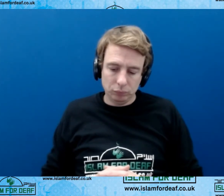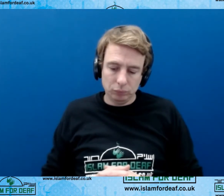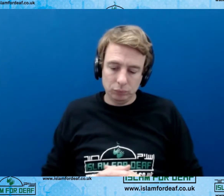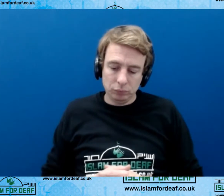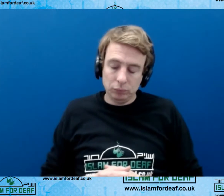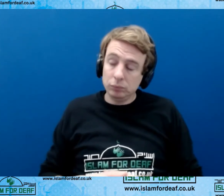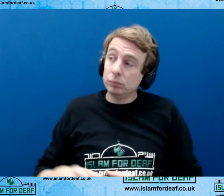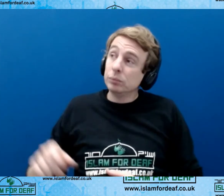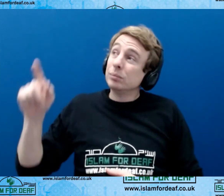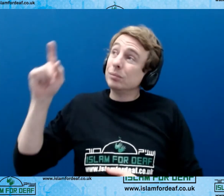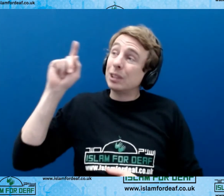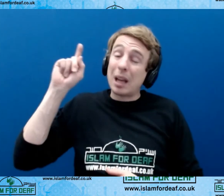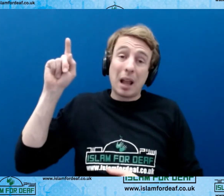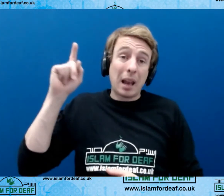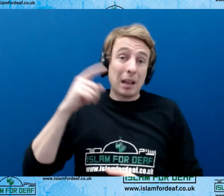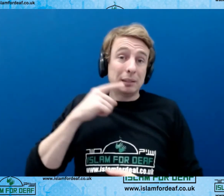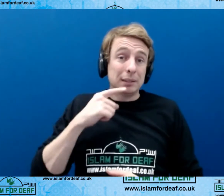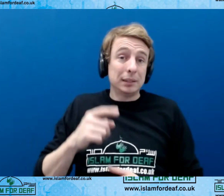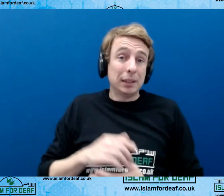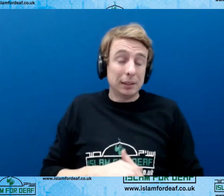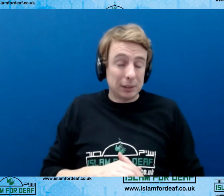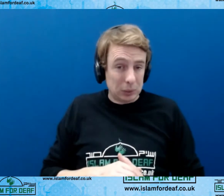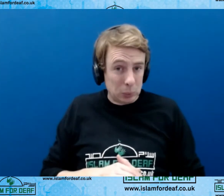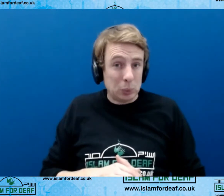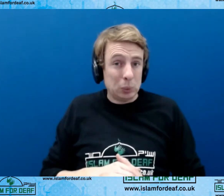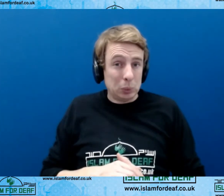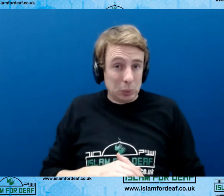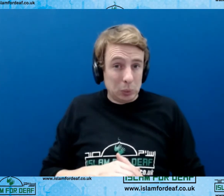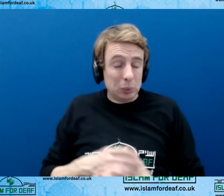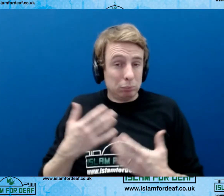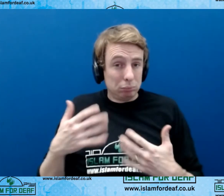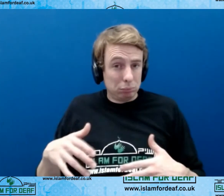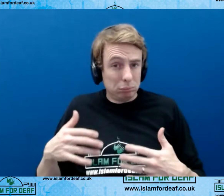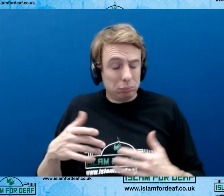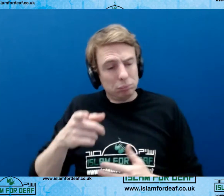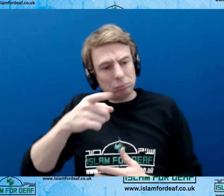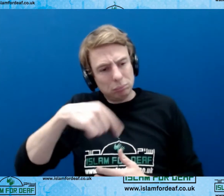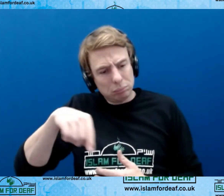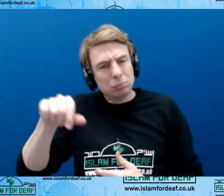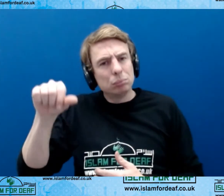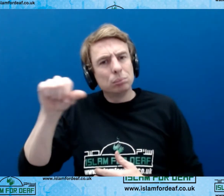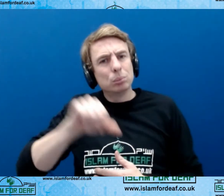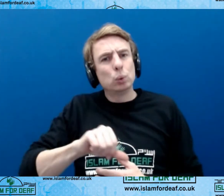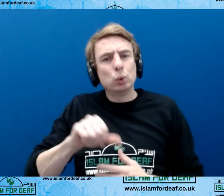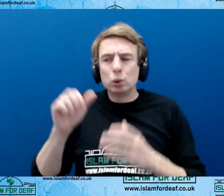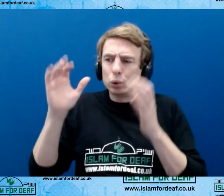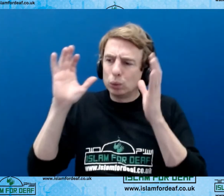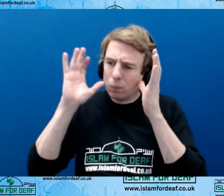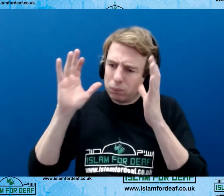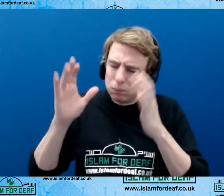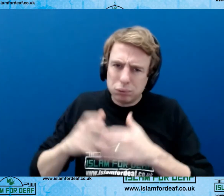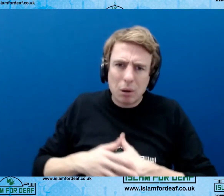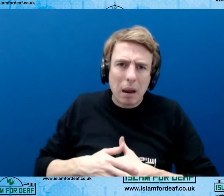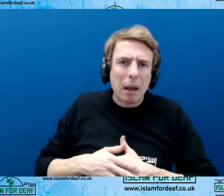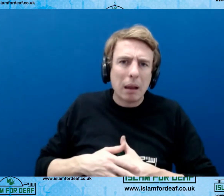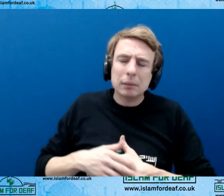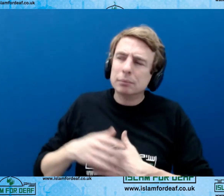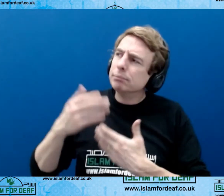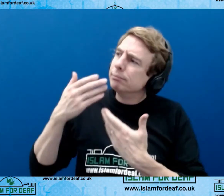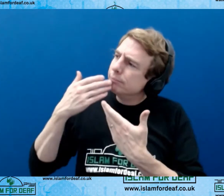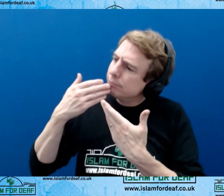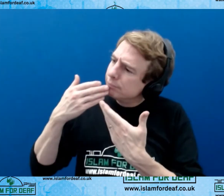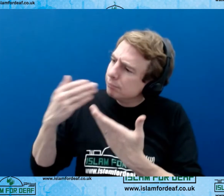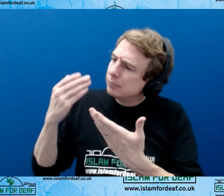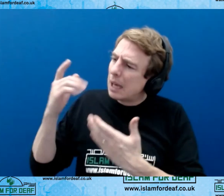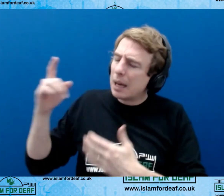prayer to your Lord, i.e. turn in prayer to your Lord as a means of thanking him for having given you and blessed upon you such